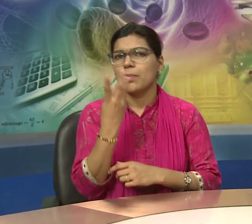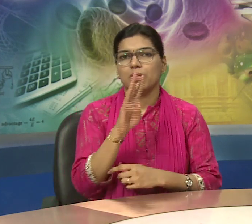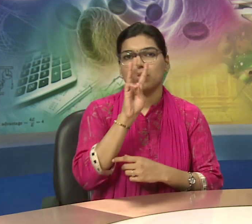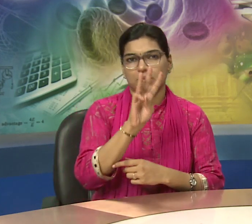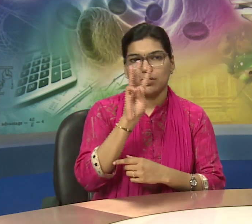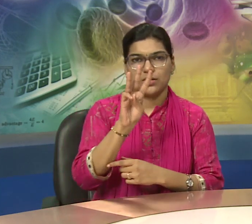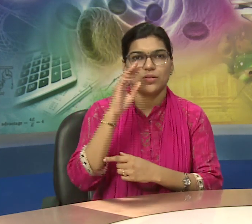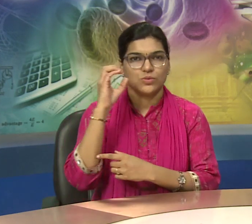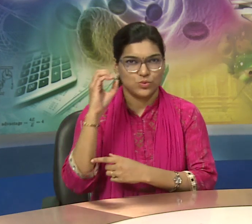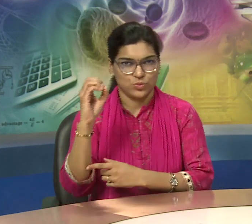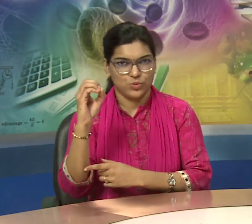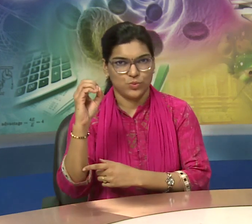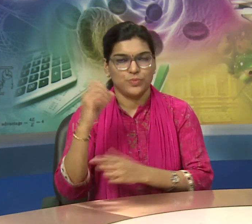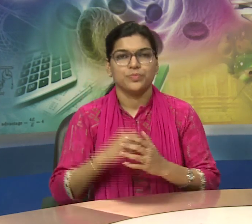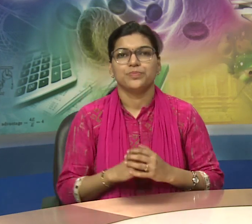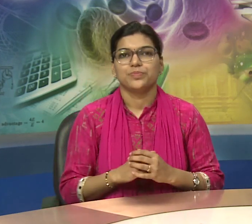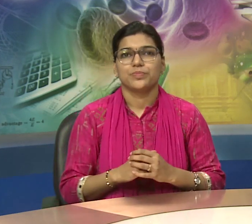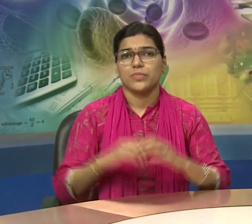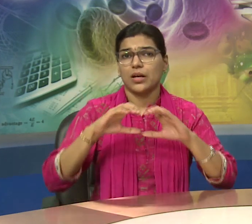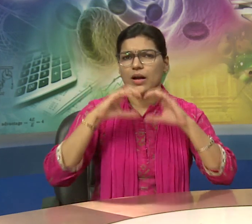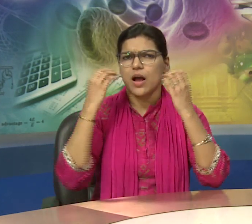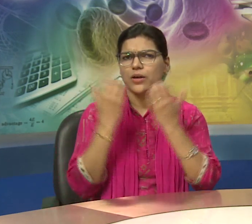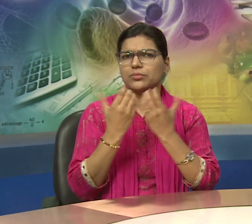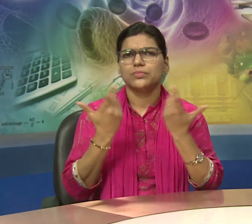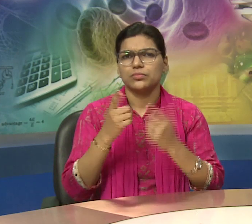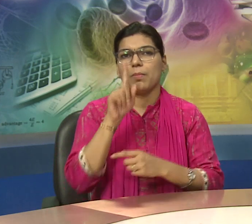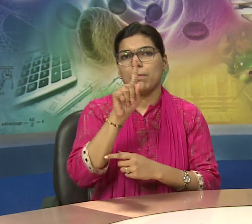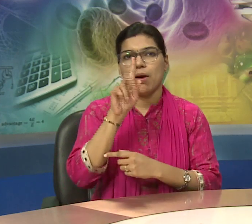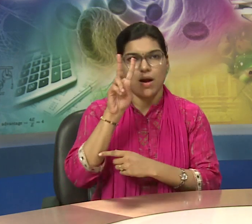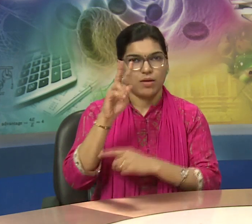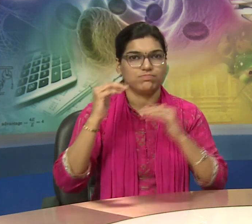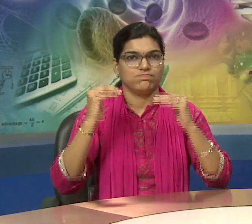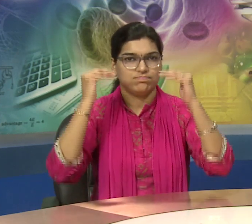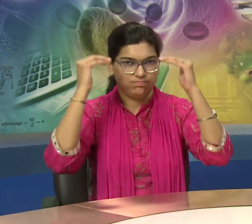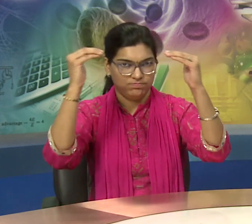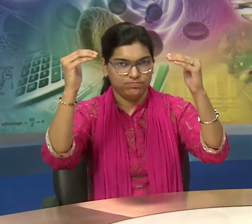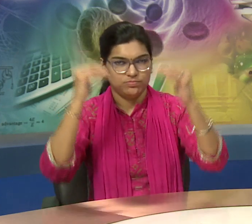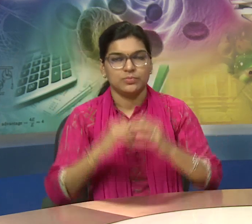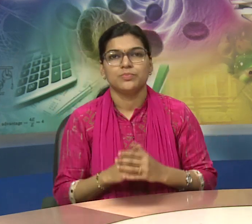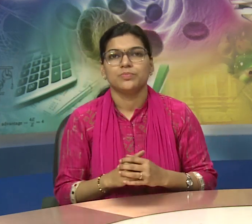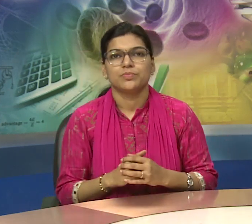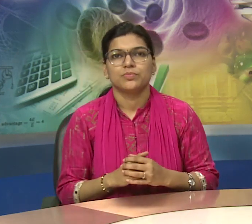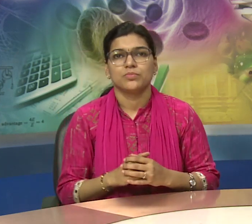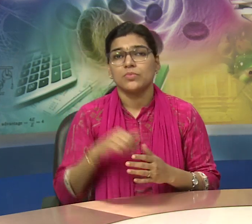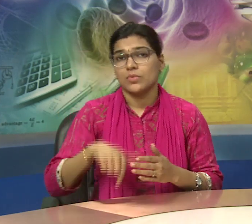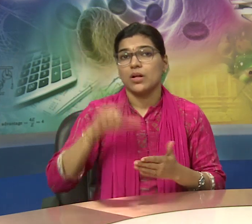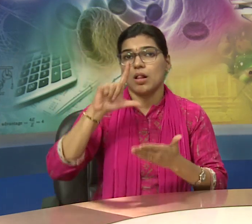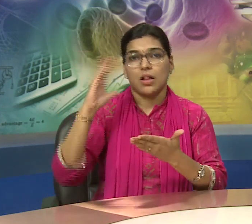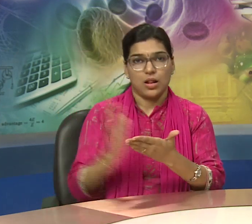science. The code number is 330 for this subject, and this is for senior secondary